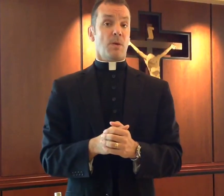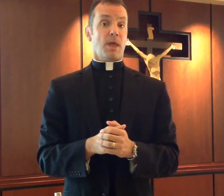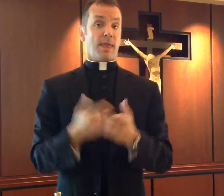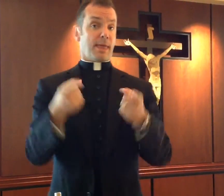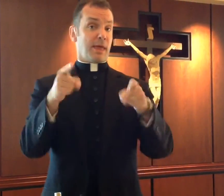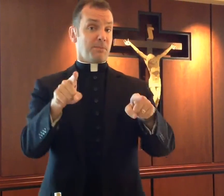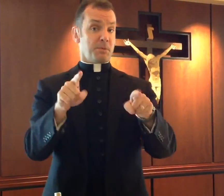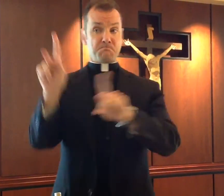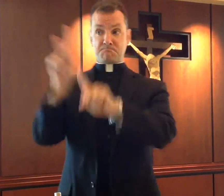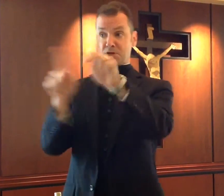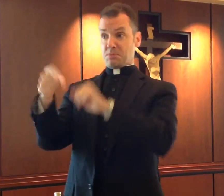For example,